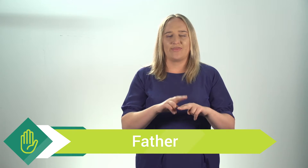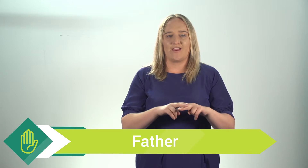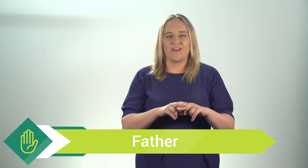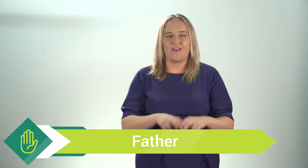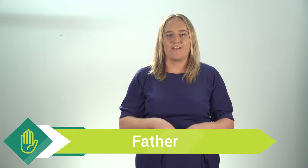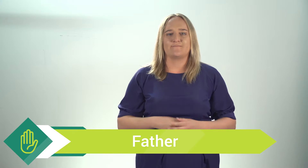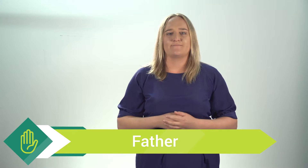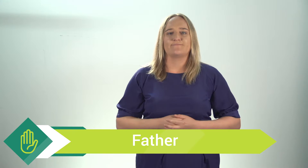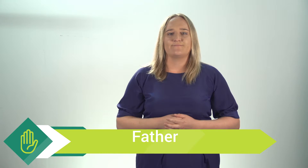Father.